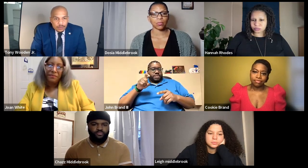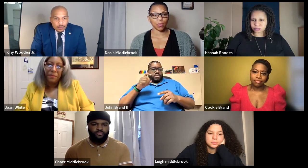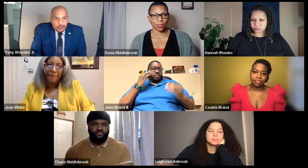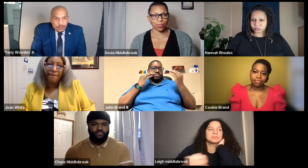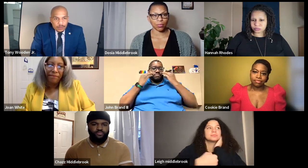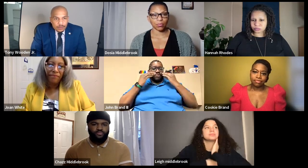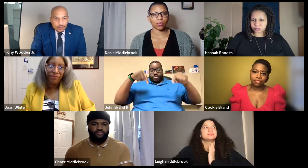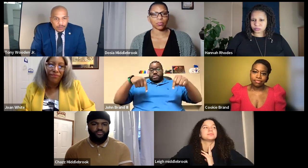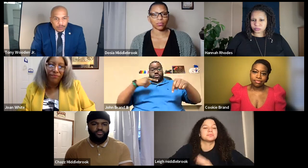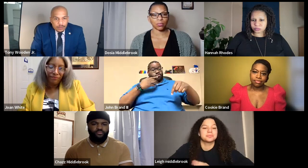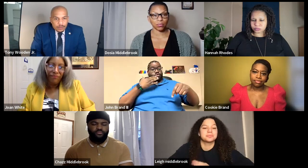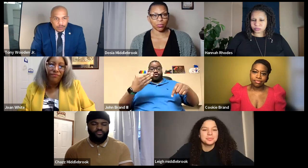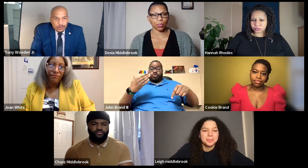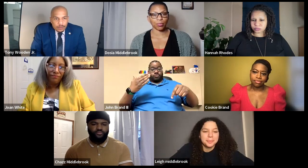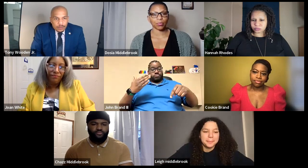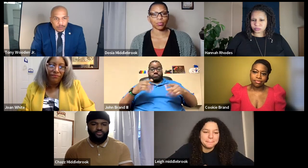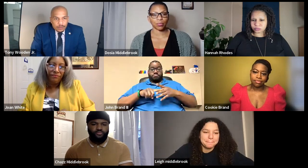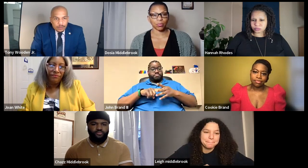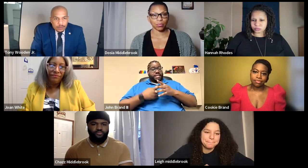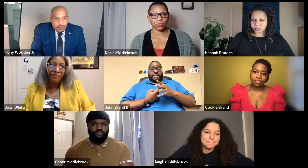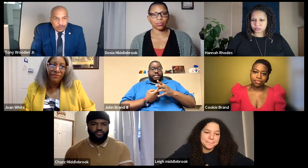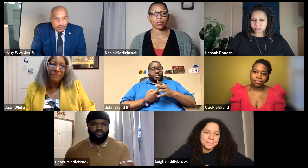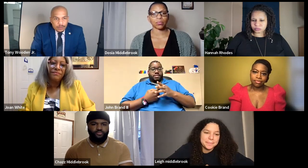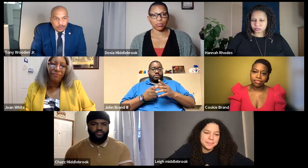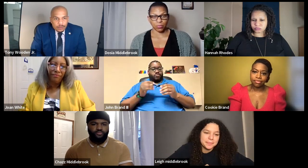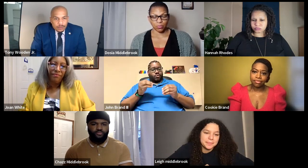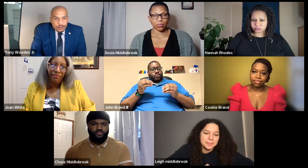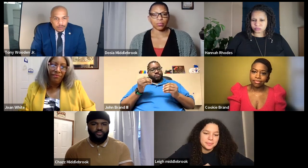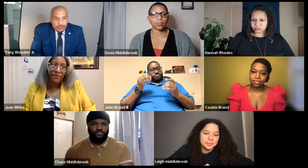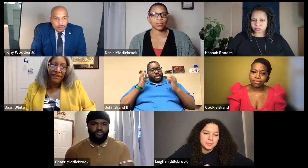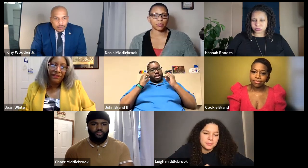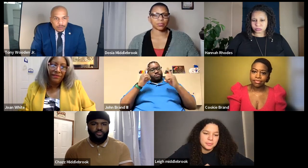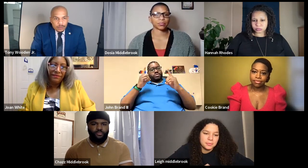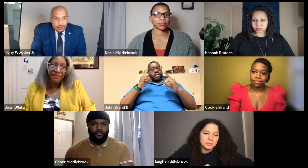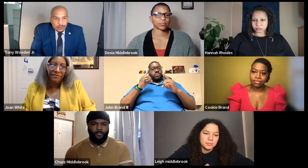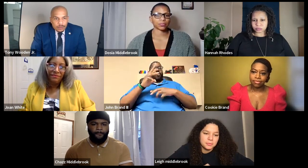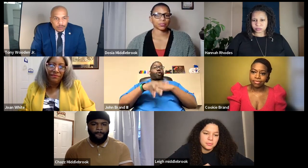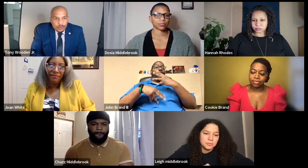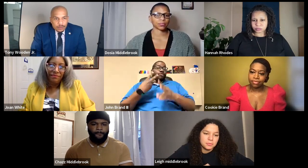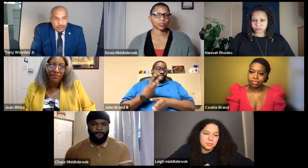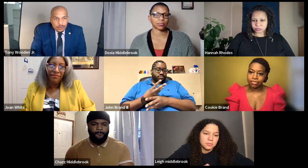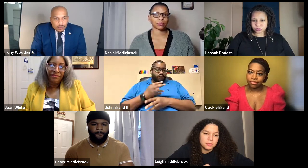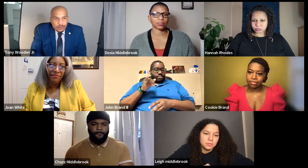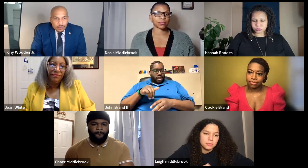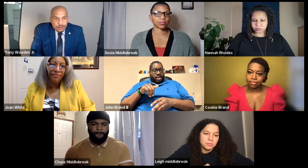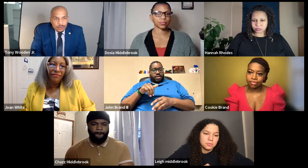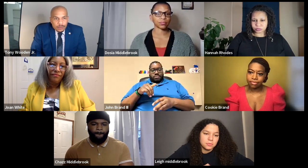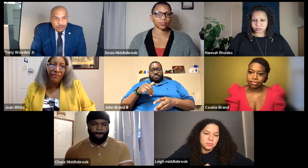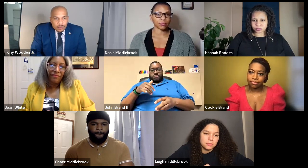different, all sorts of people of color that haven't been spotlighted over the years and haven't been brought to light. So I think we really need to be able